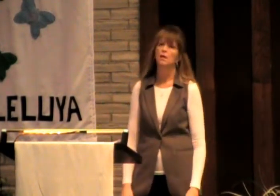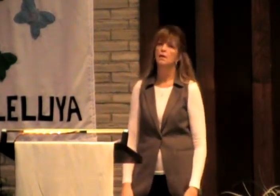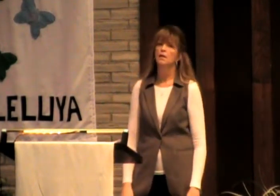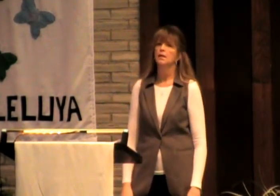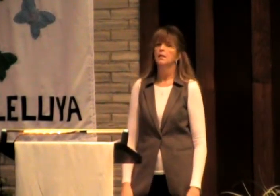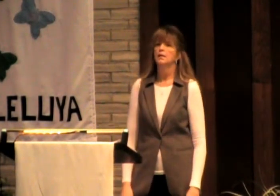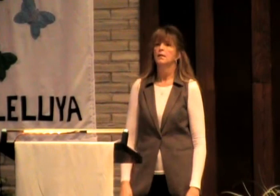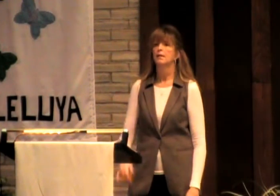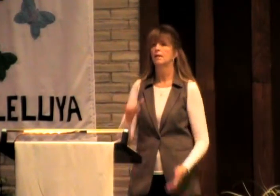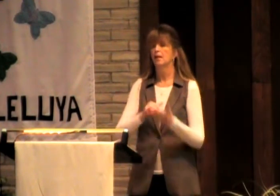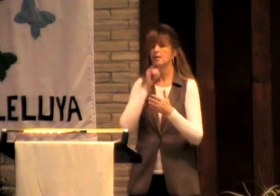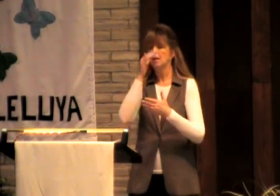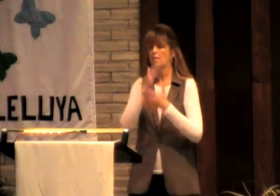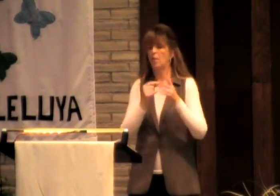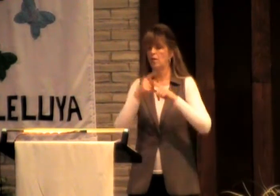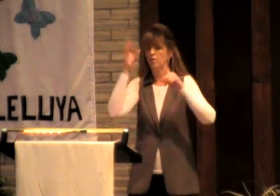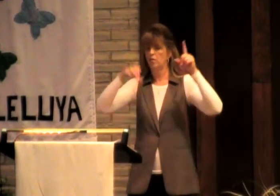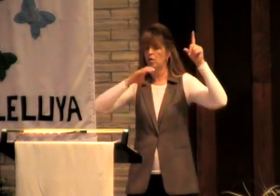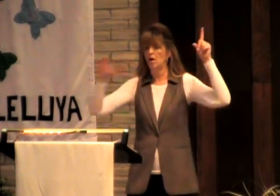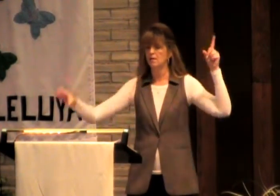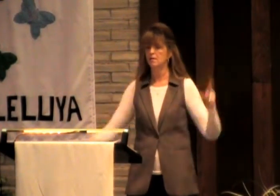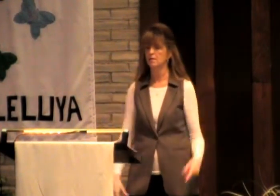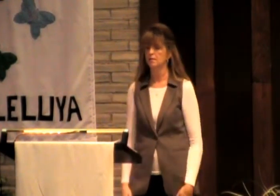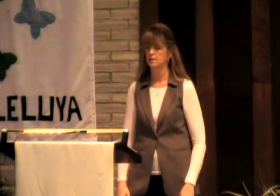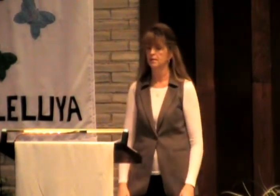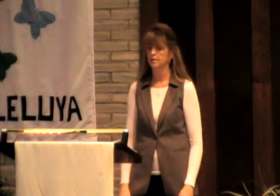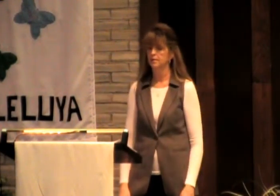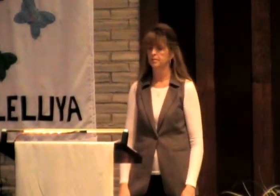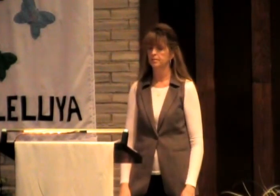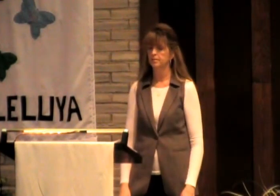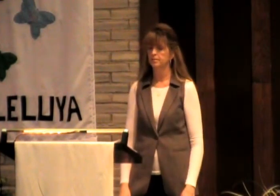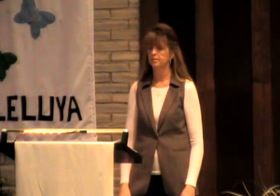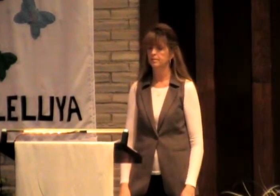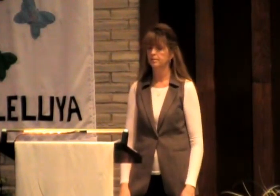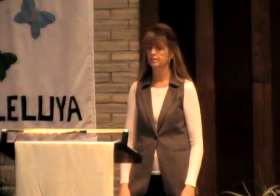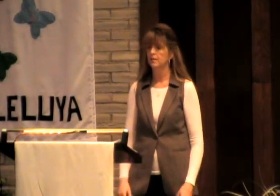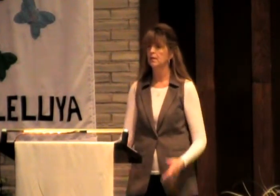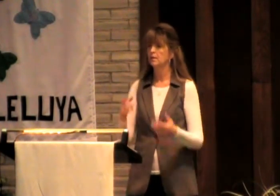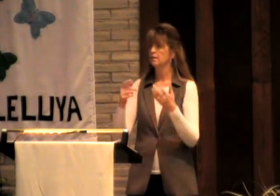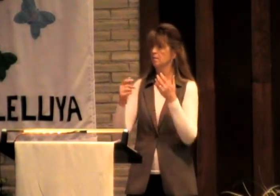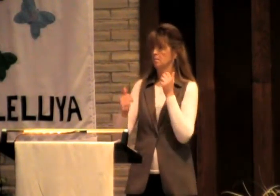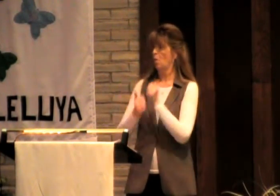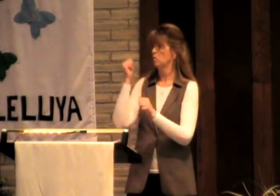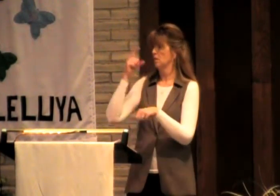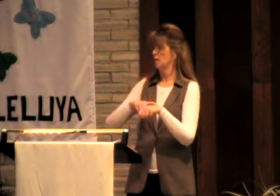there are so many things that we can't control, and that's not part of the cross.